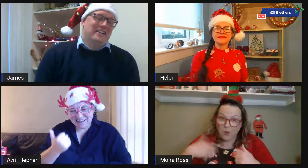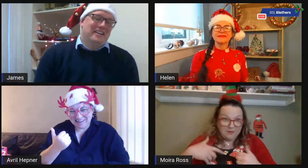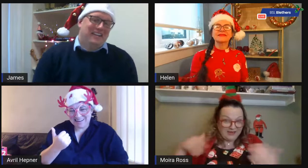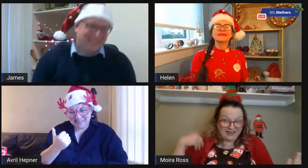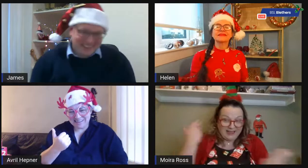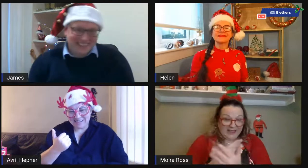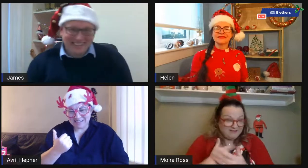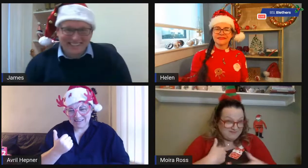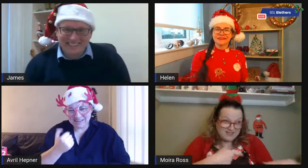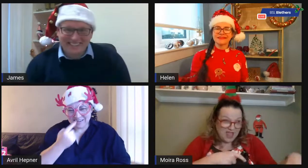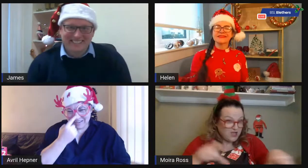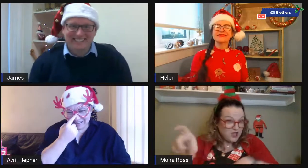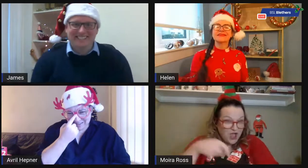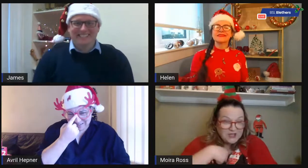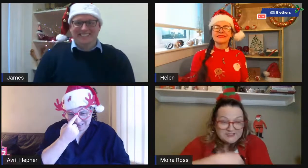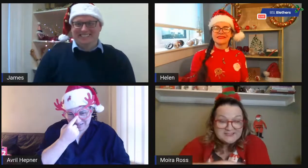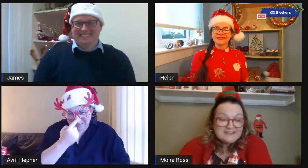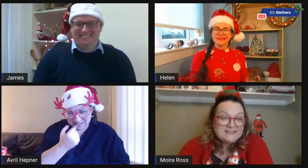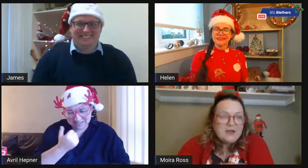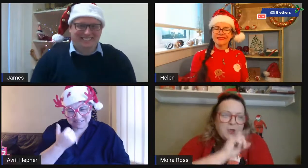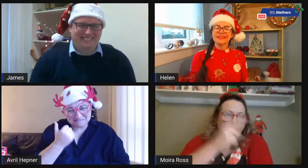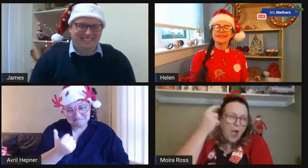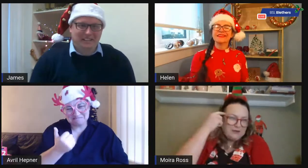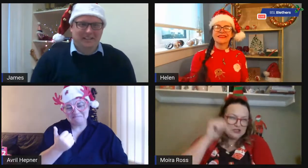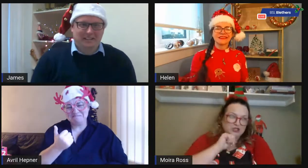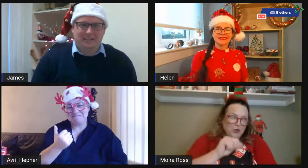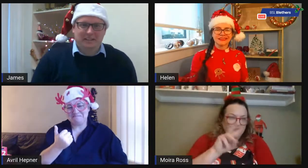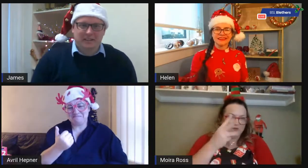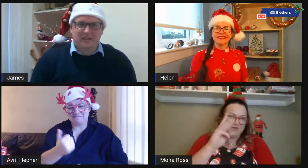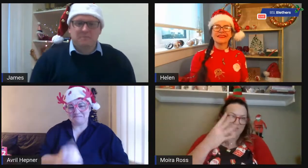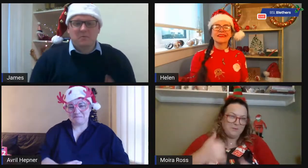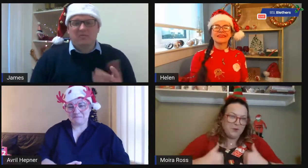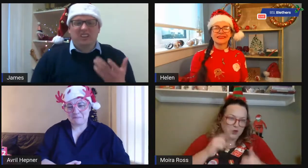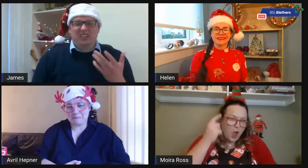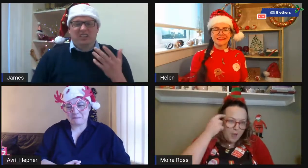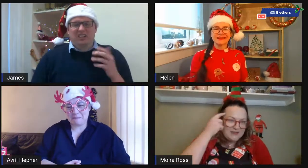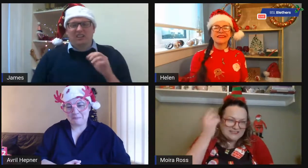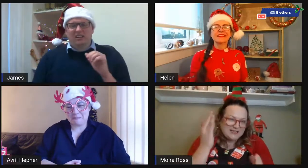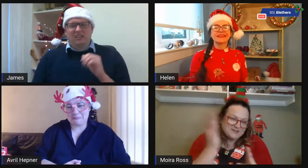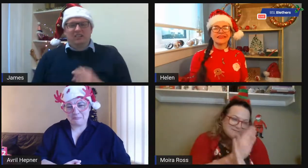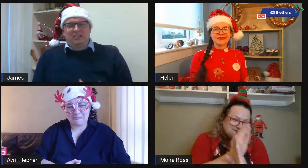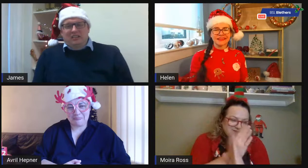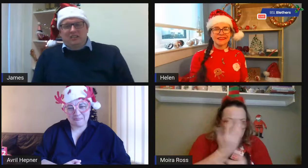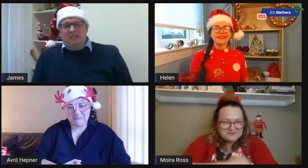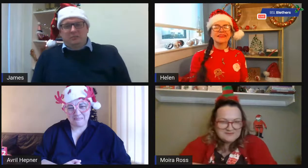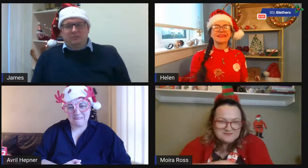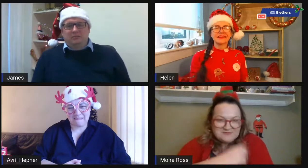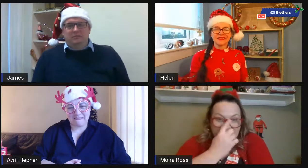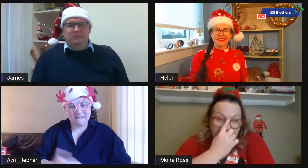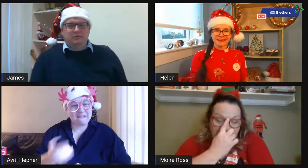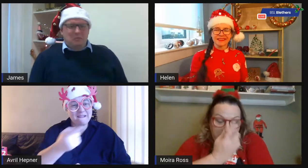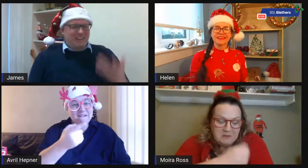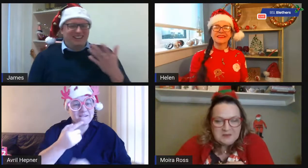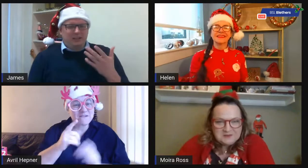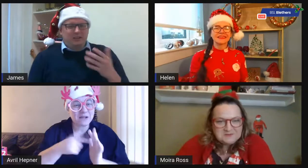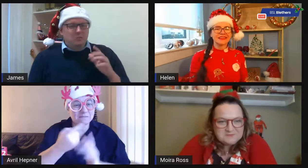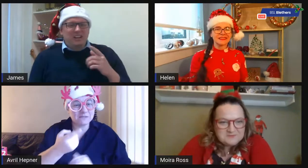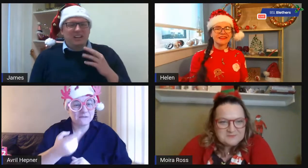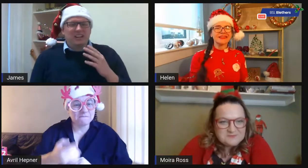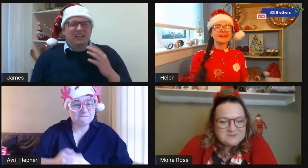complaint. Ah. I've had a complaint since, so I'm carrying on. I think we have to use our common sense. I mean, you don't put a washing machine on at 2 or 3 in